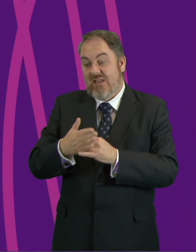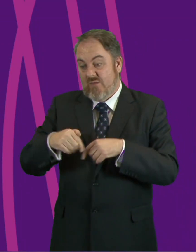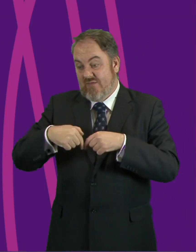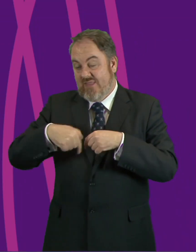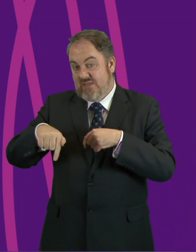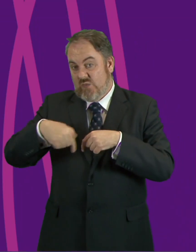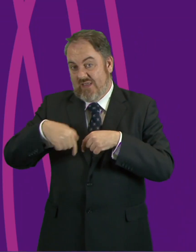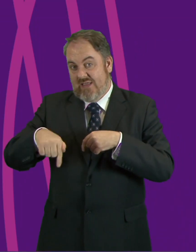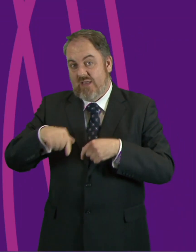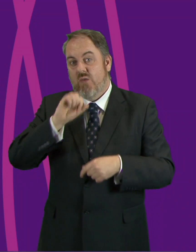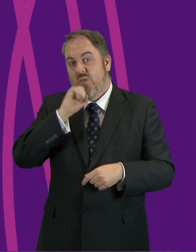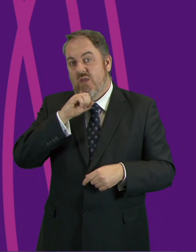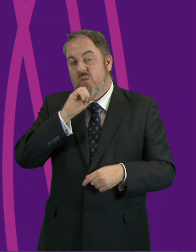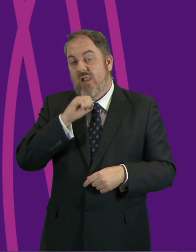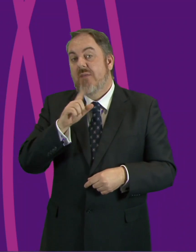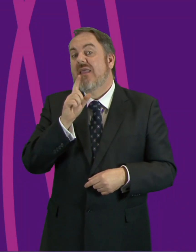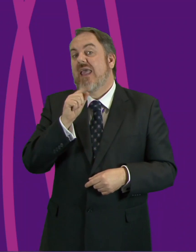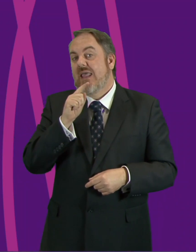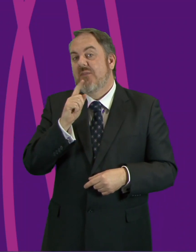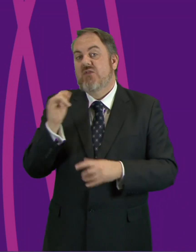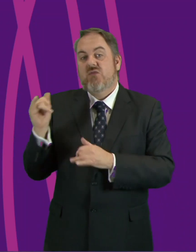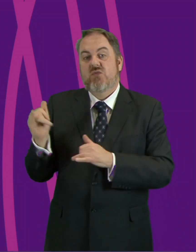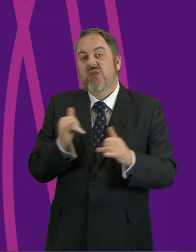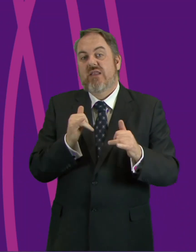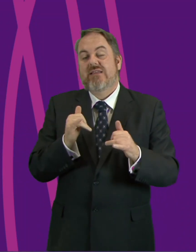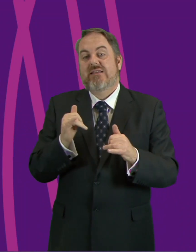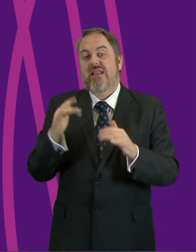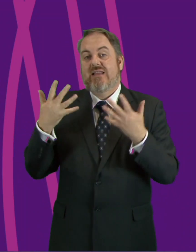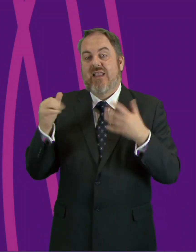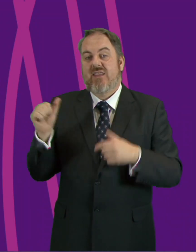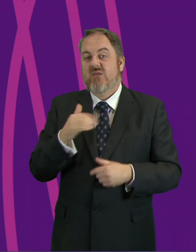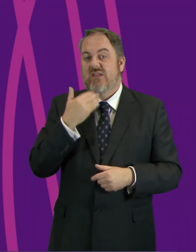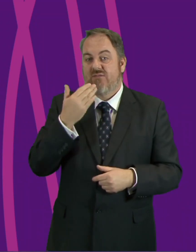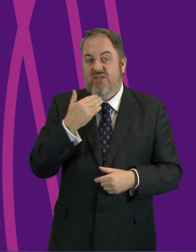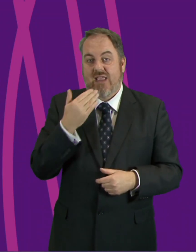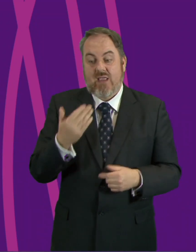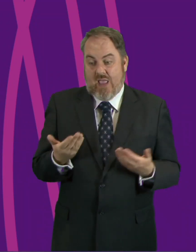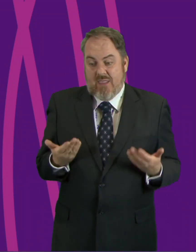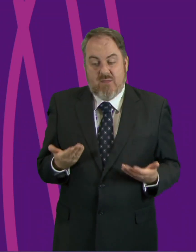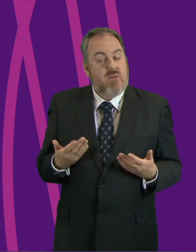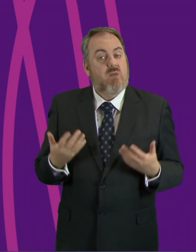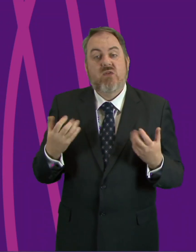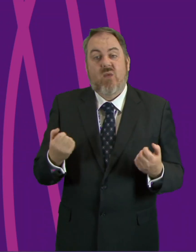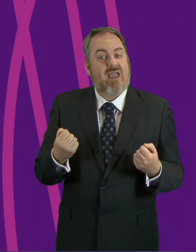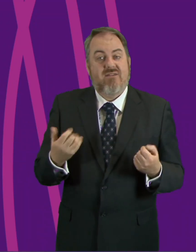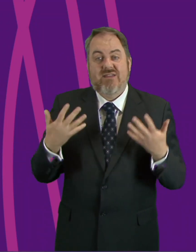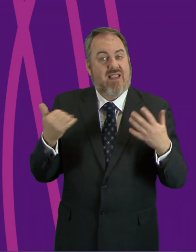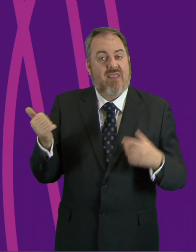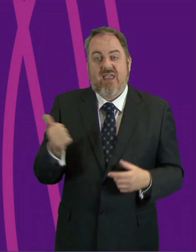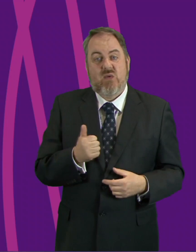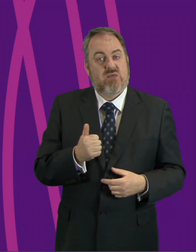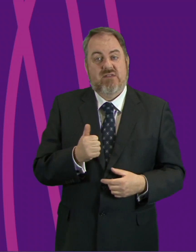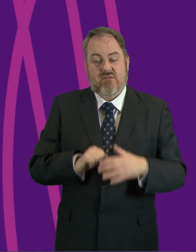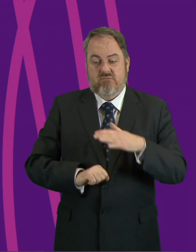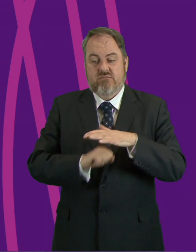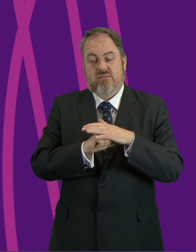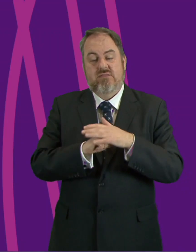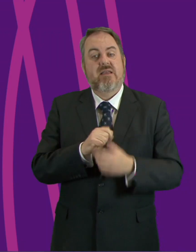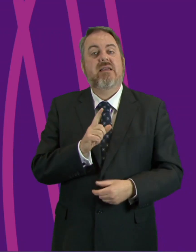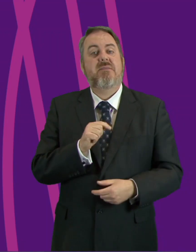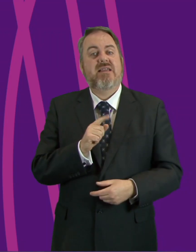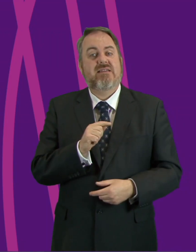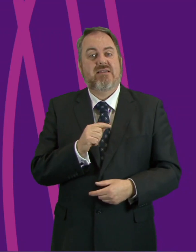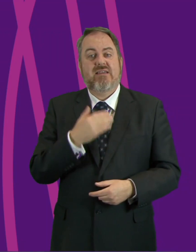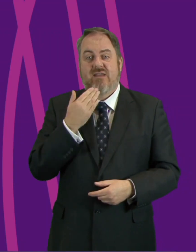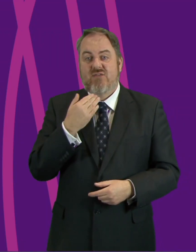will have capacity for 10,000 tests a day. We don't currently yet have 10,000. The capacity I confirmed on Friday that we had